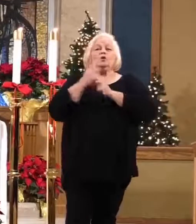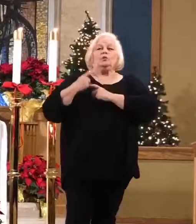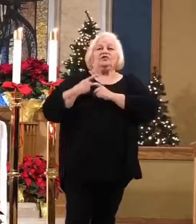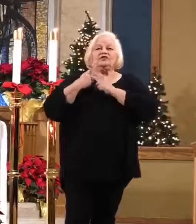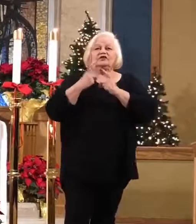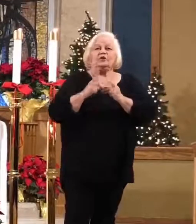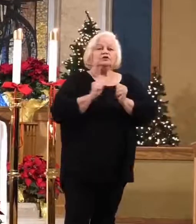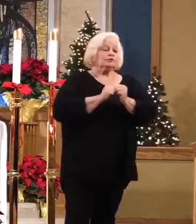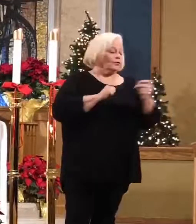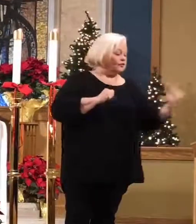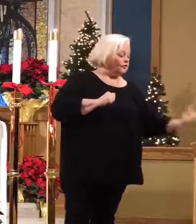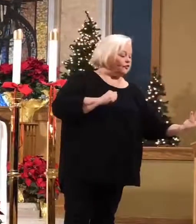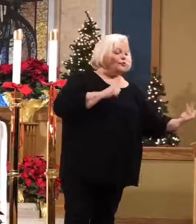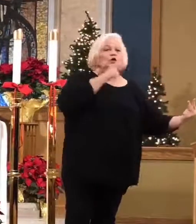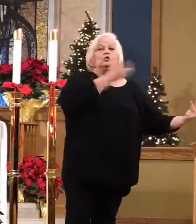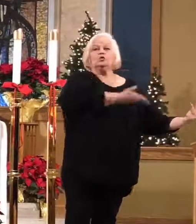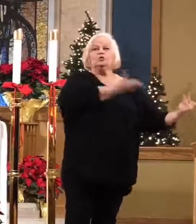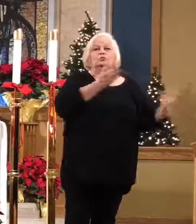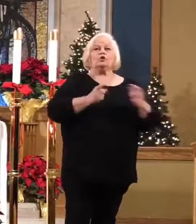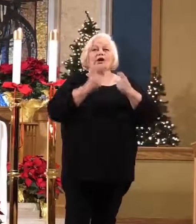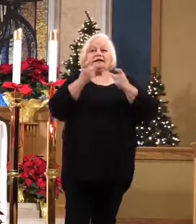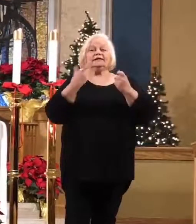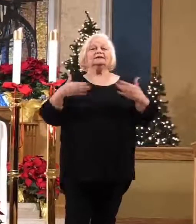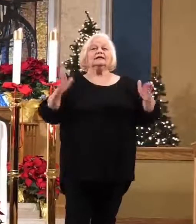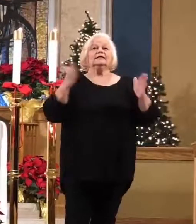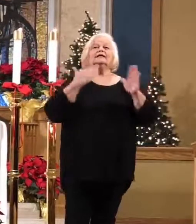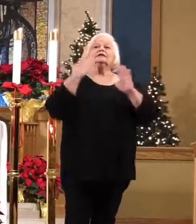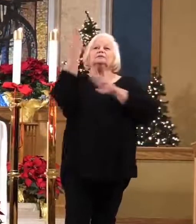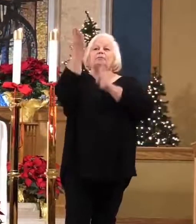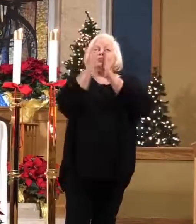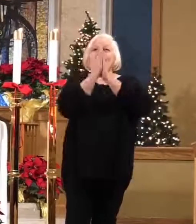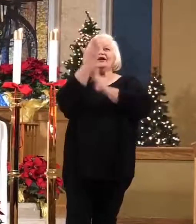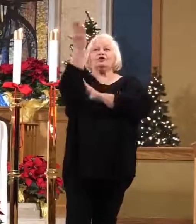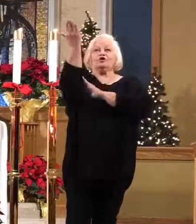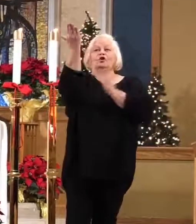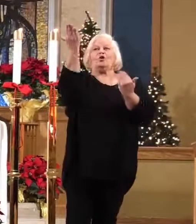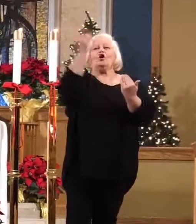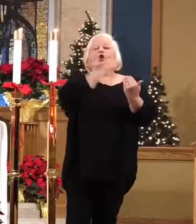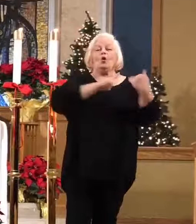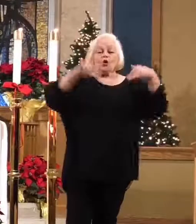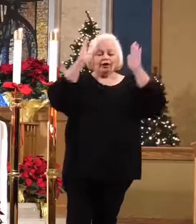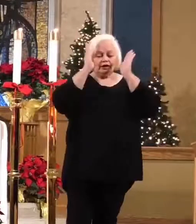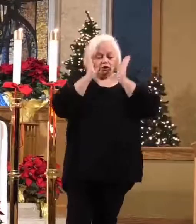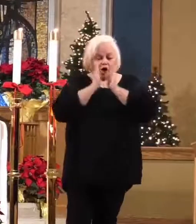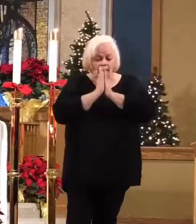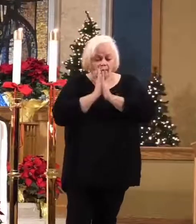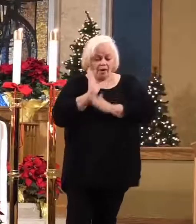Magi who brought gifts, let us pray to the Lord. Lord, hear our prayer. For our